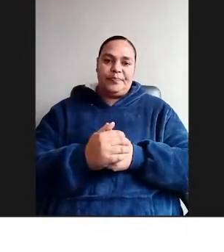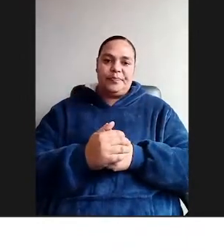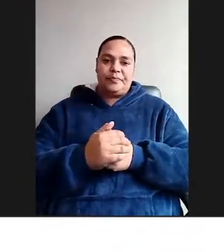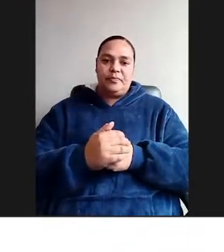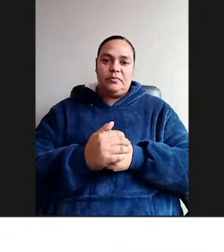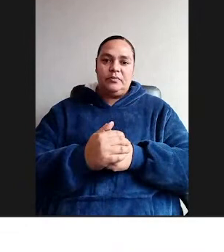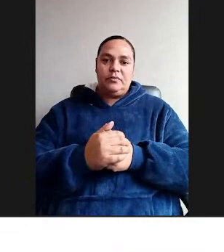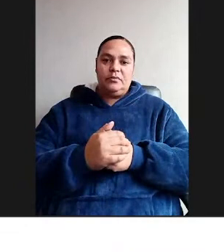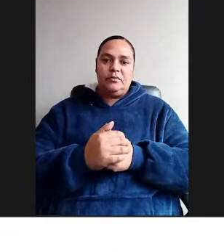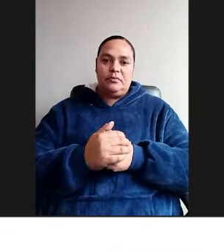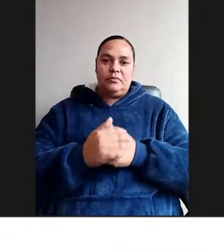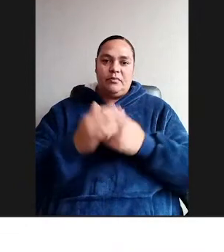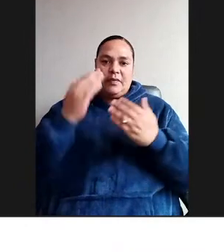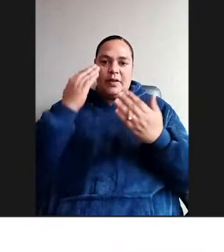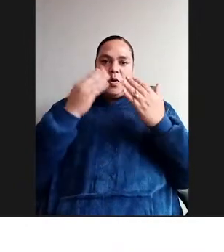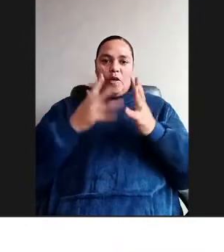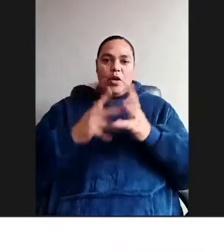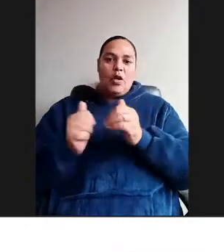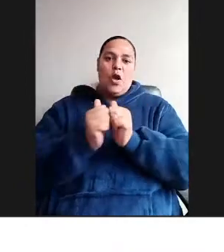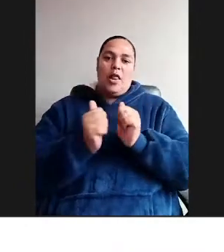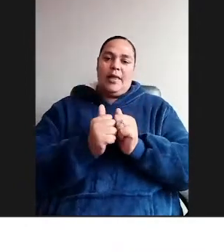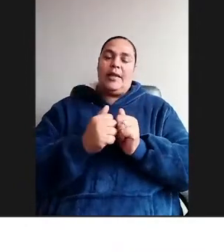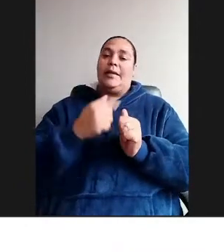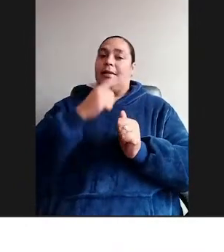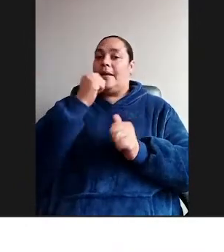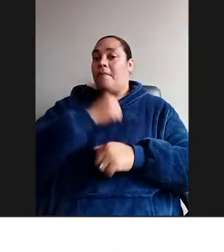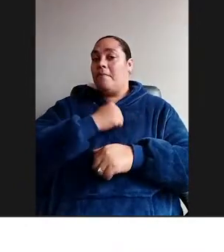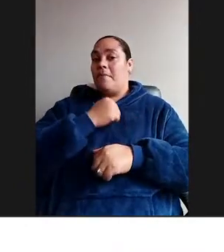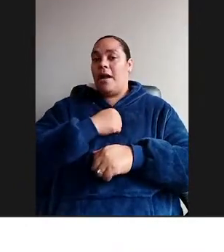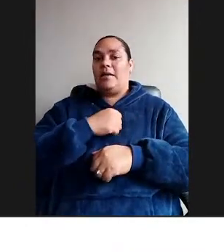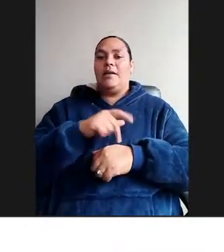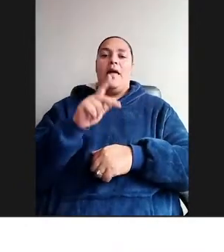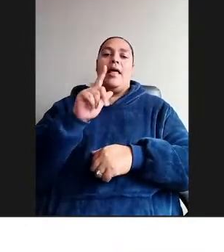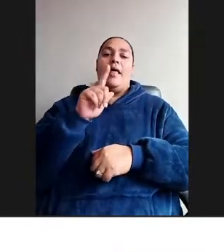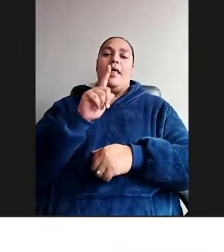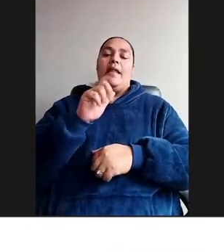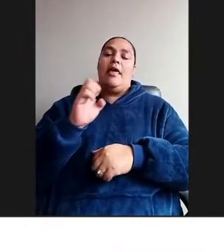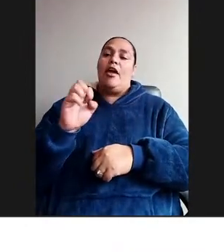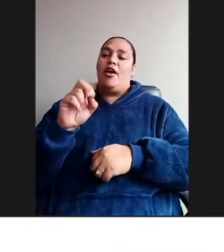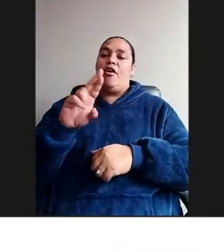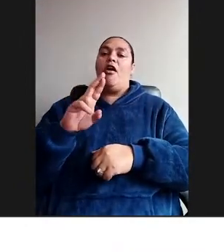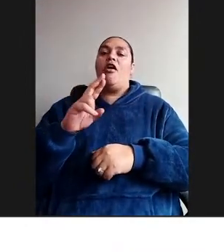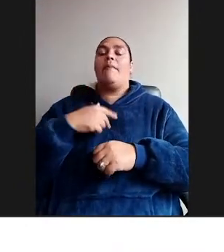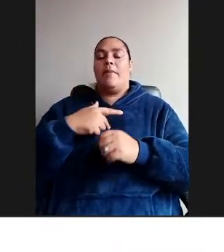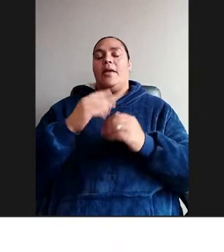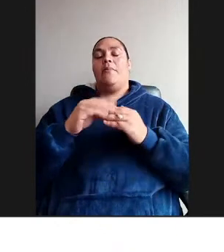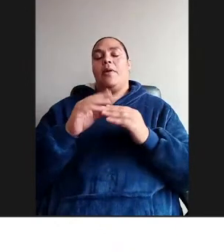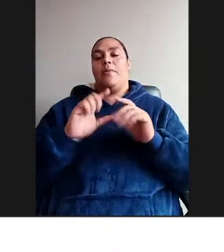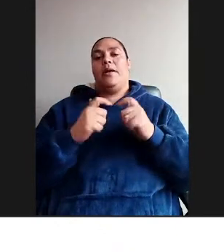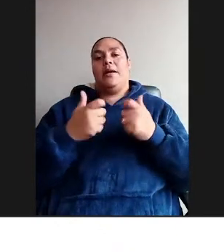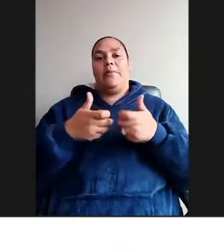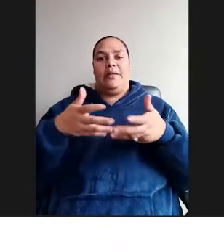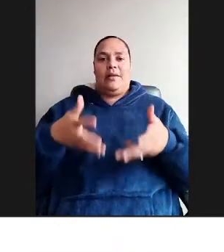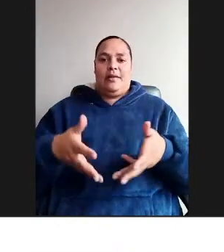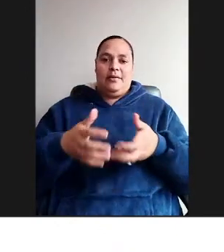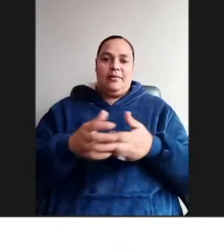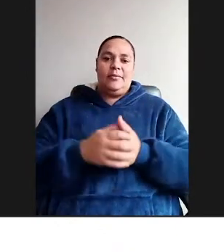Good morning, colleagues. My name is Pat Lecker. I'm a member of this committee. Thank you.